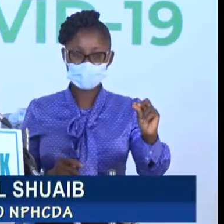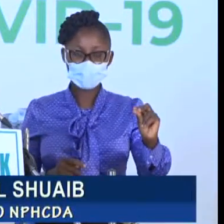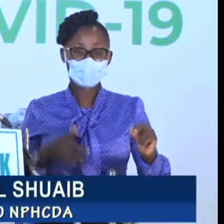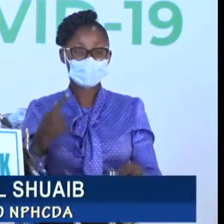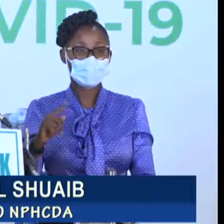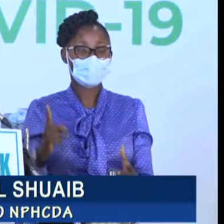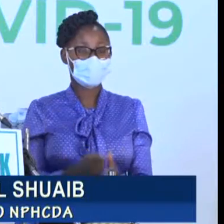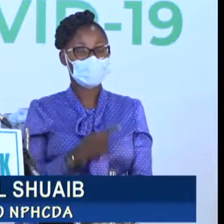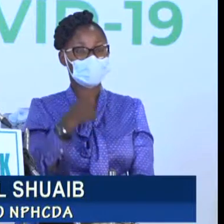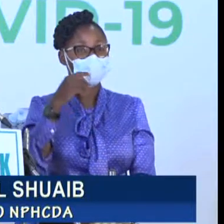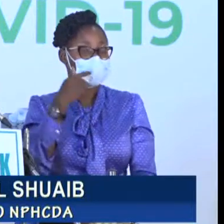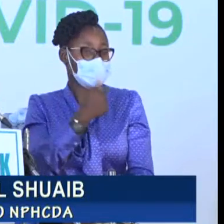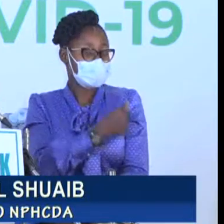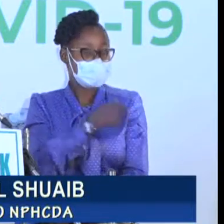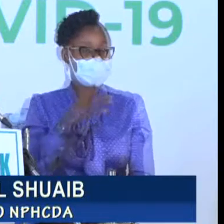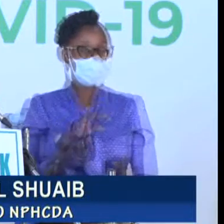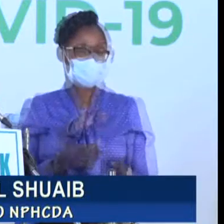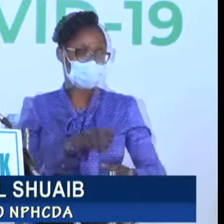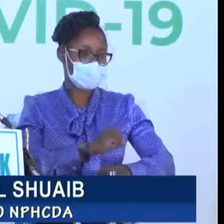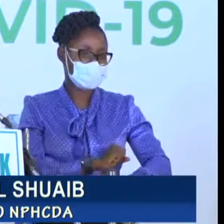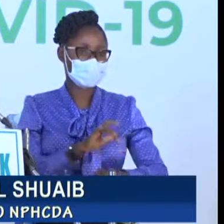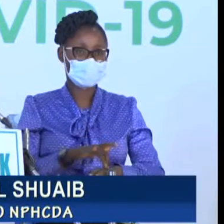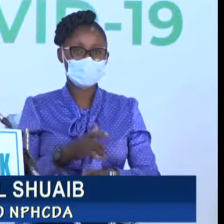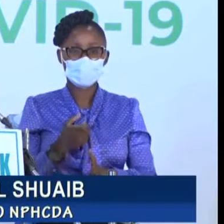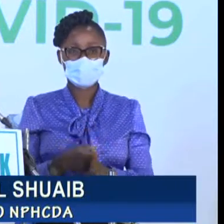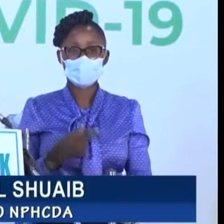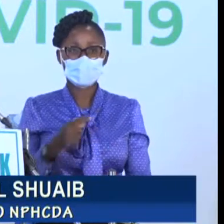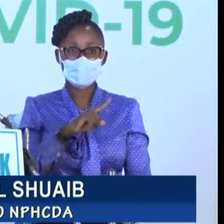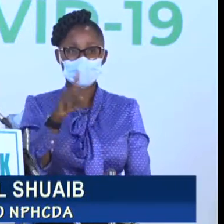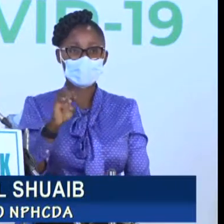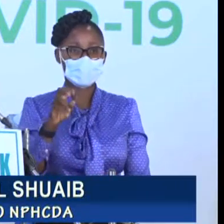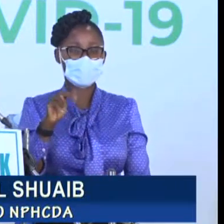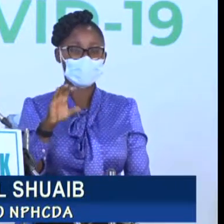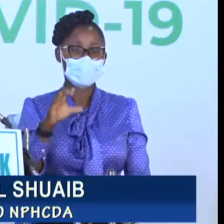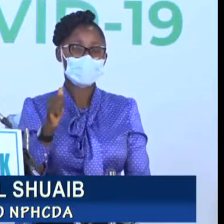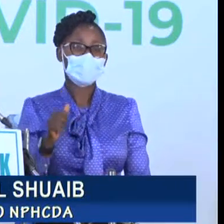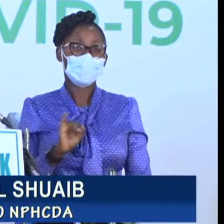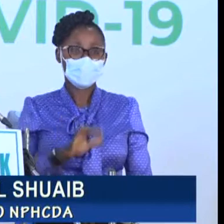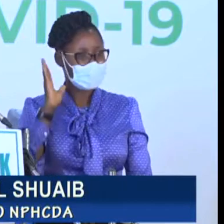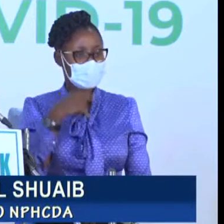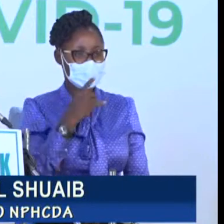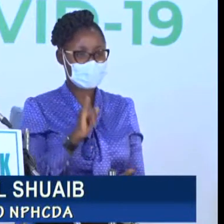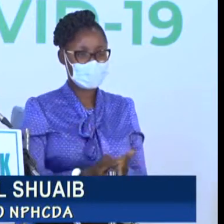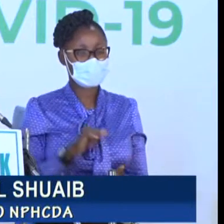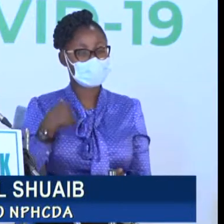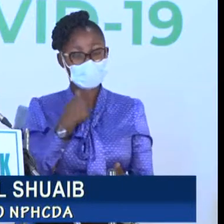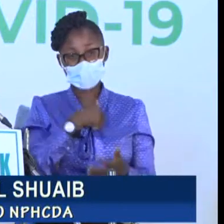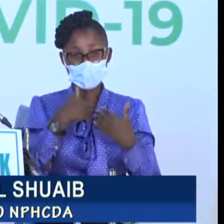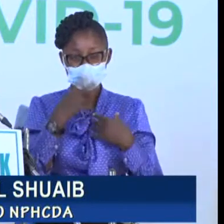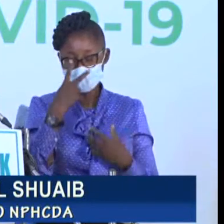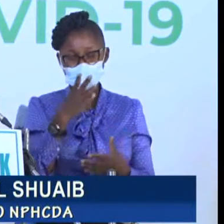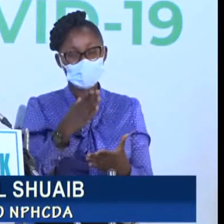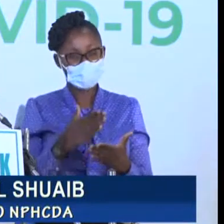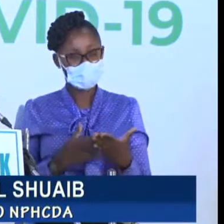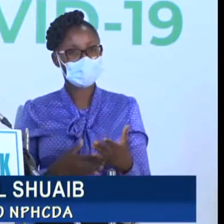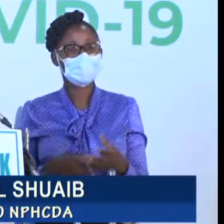shot of the Johnson & Johnson. We've said on multiple occasions here that there are